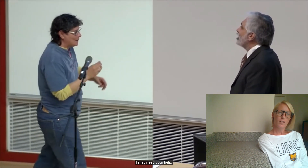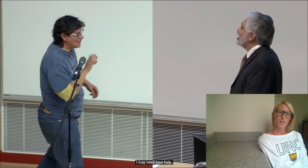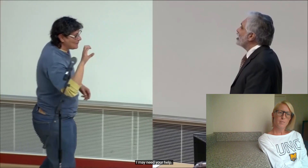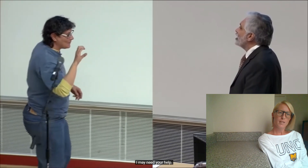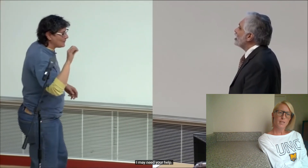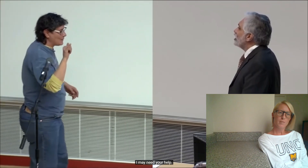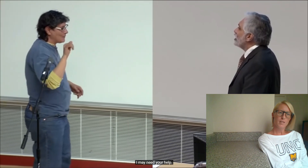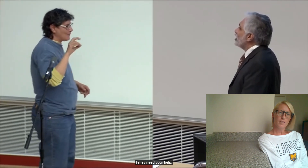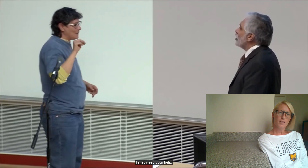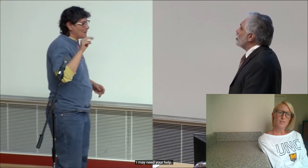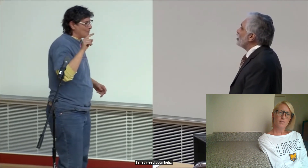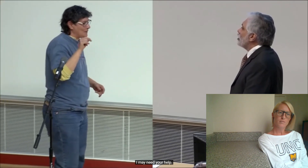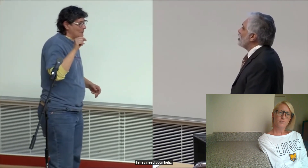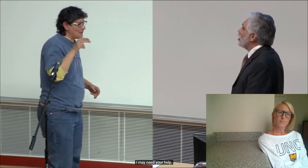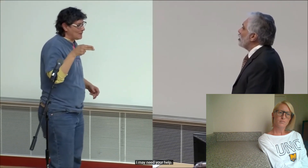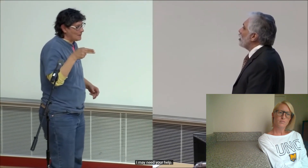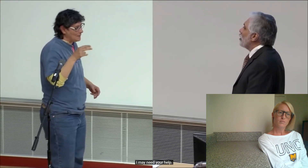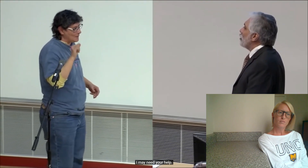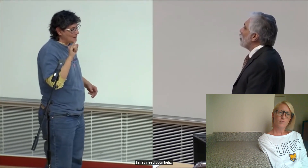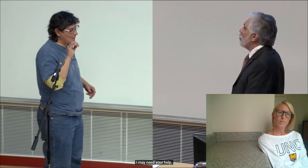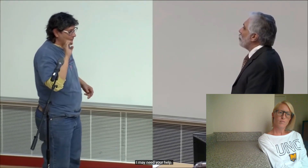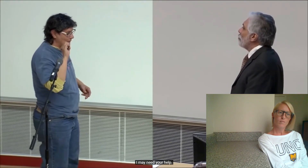So, my name is